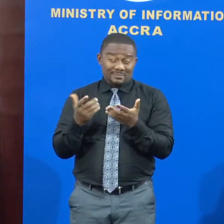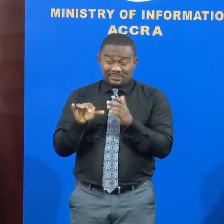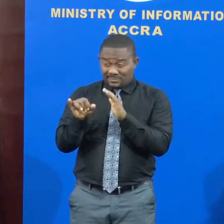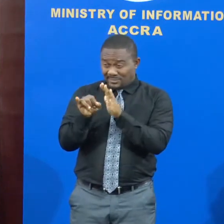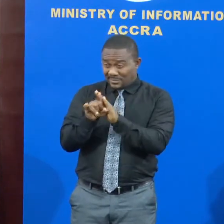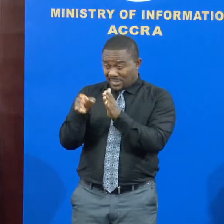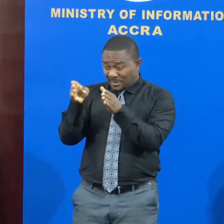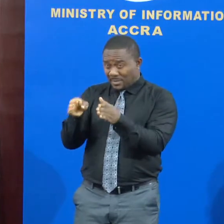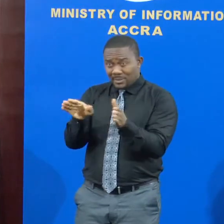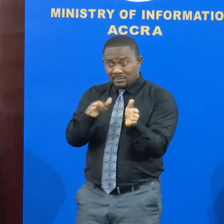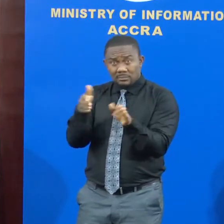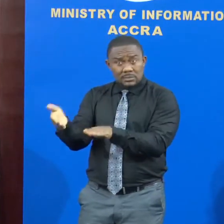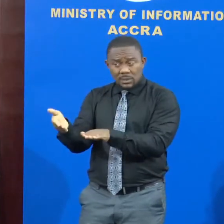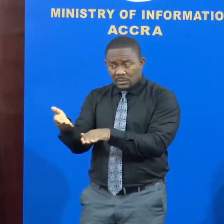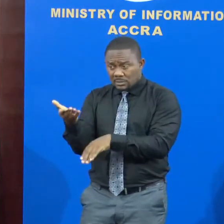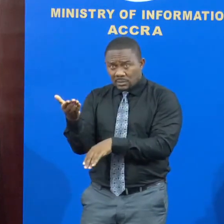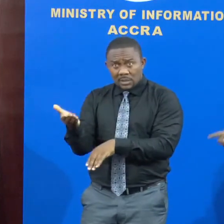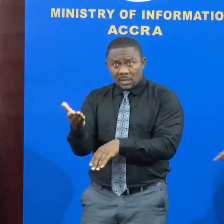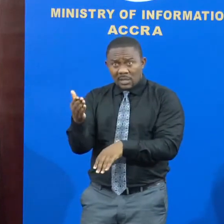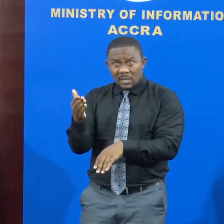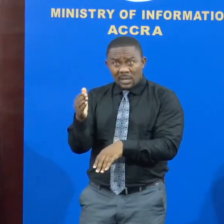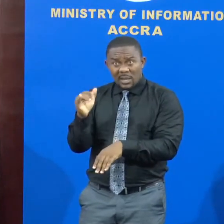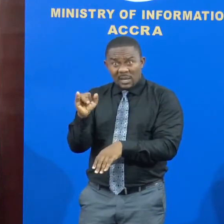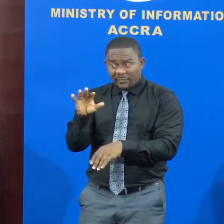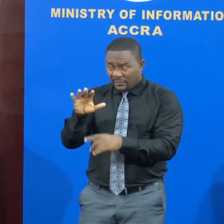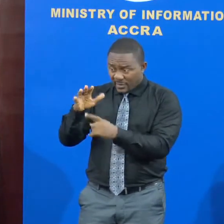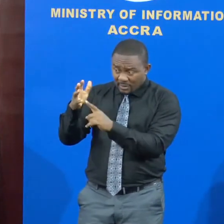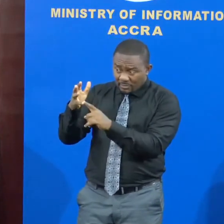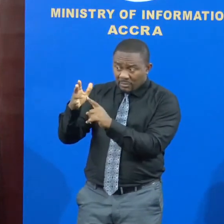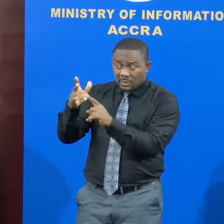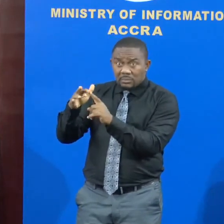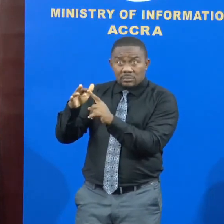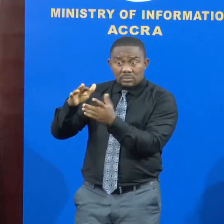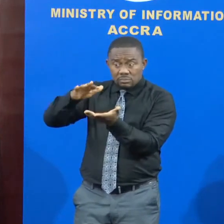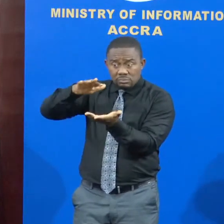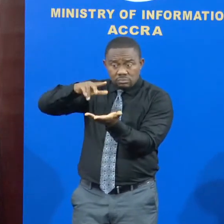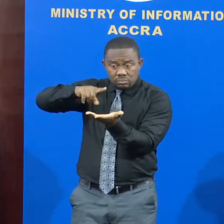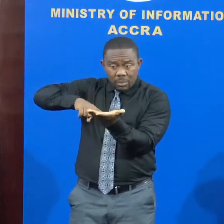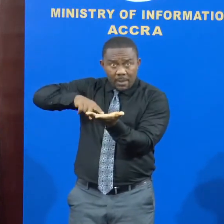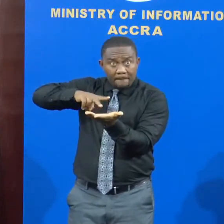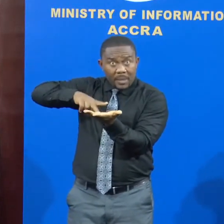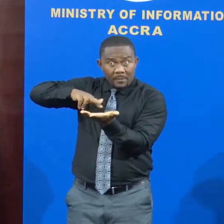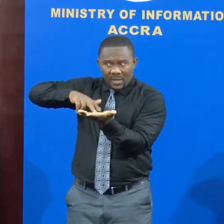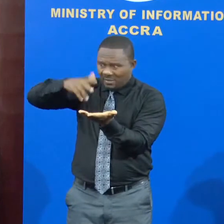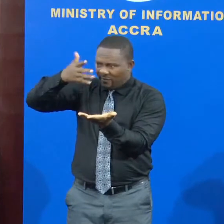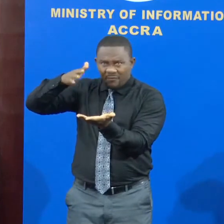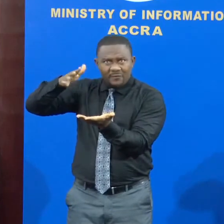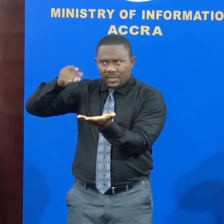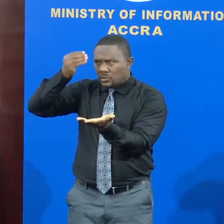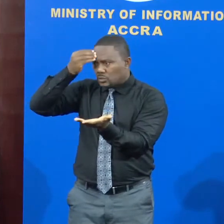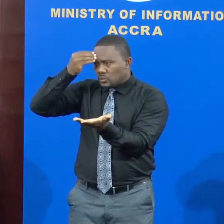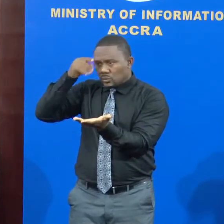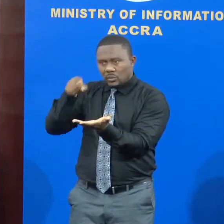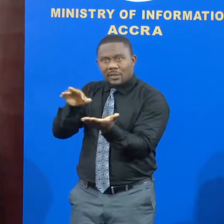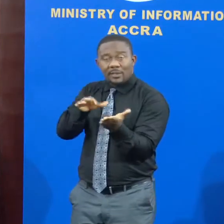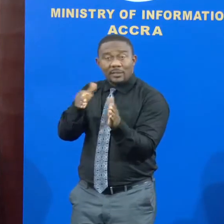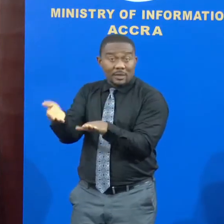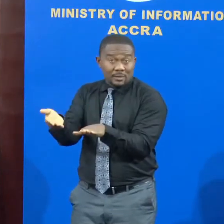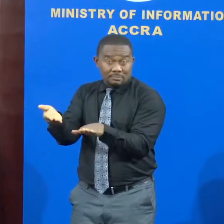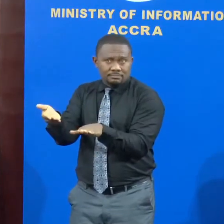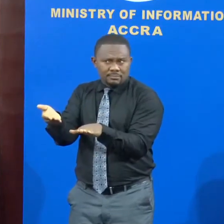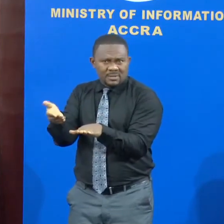dead person by the application of the fingerprint to a reader if the person is registered on the National Identity